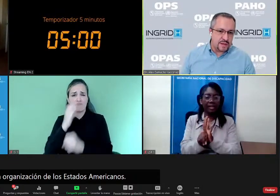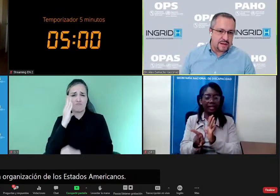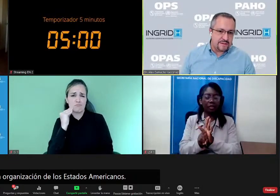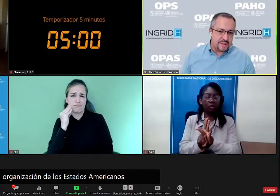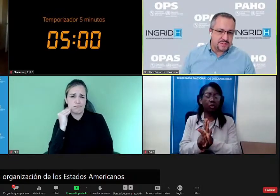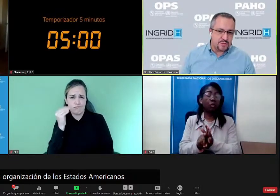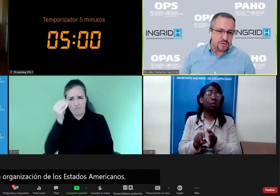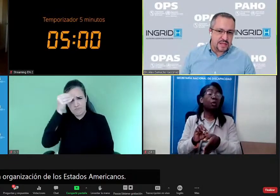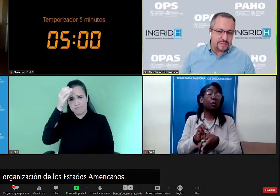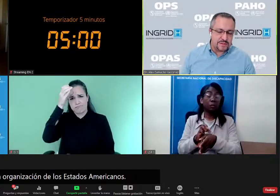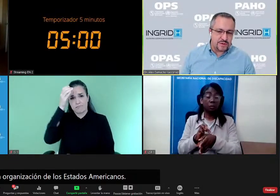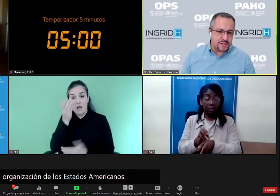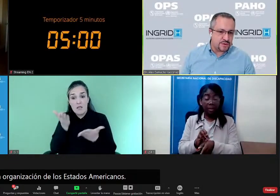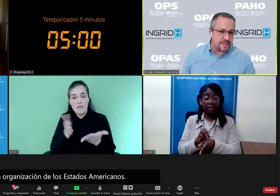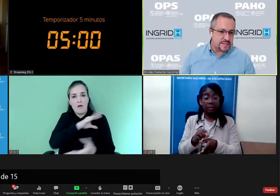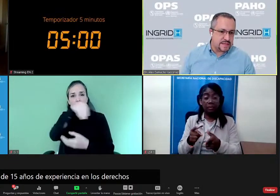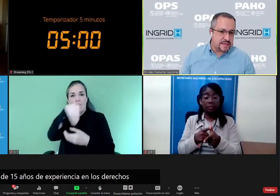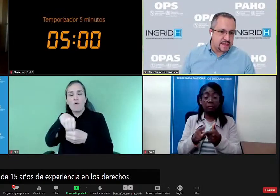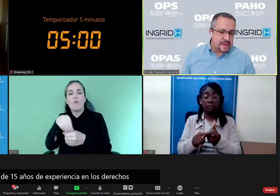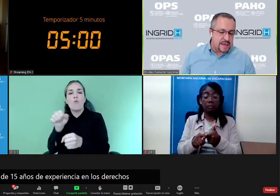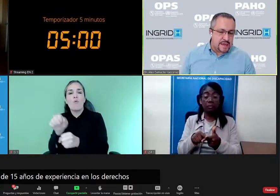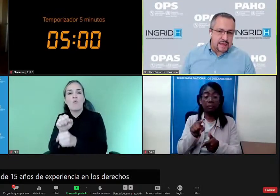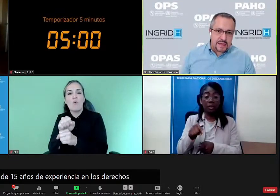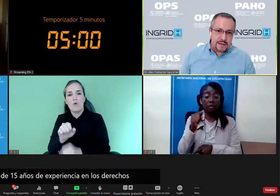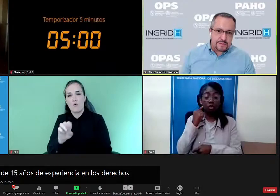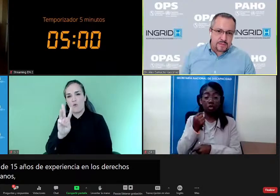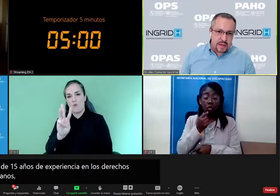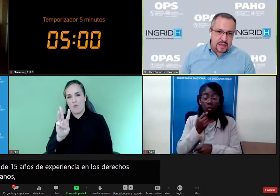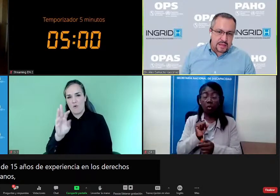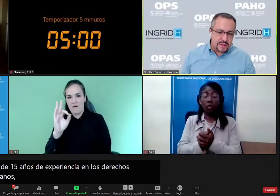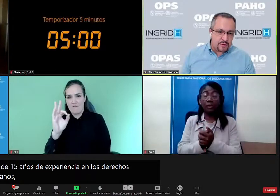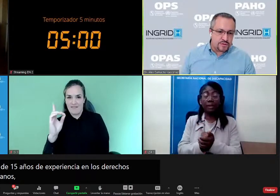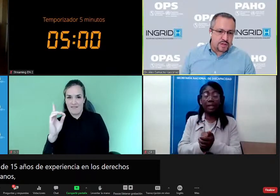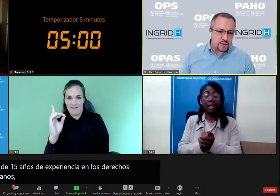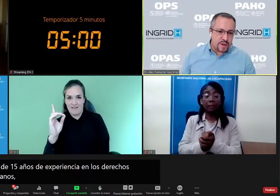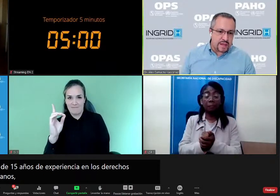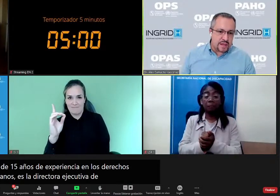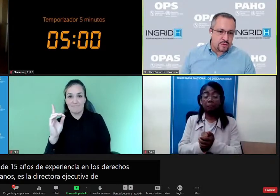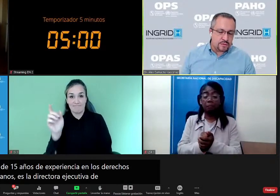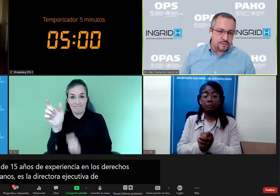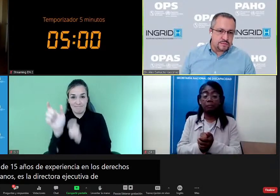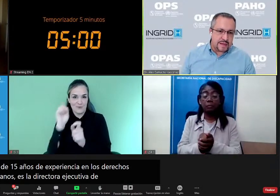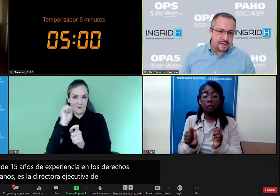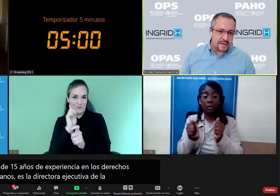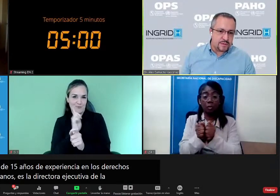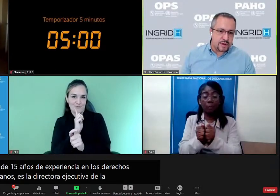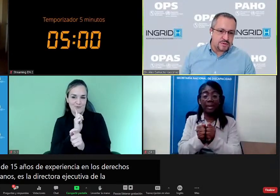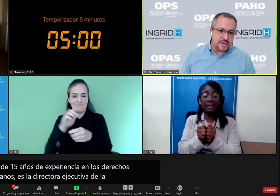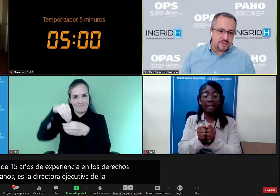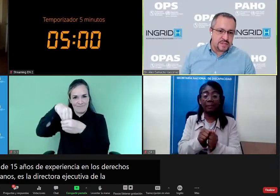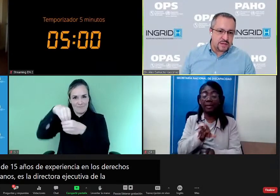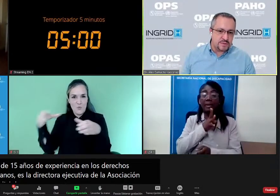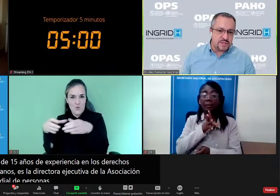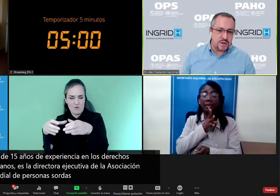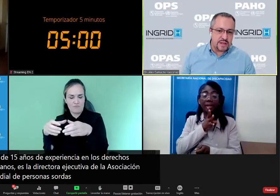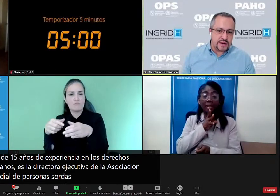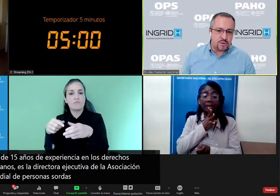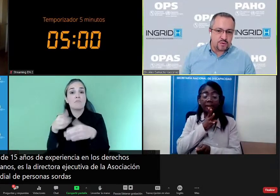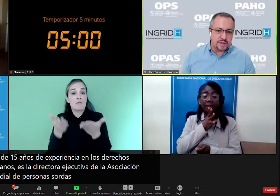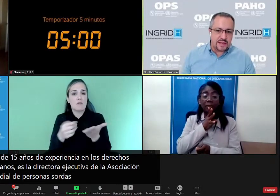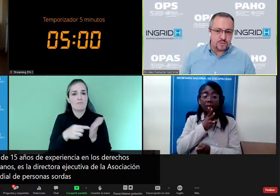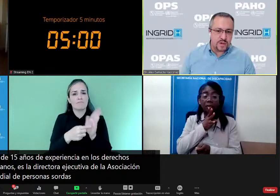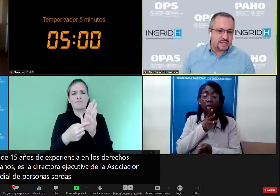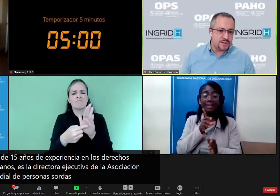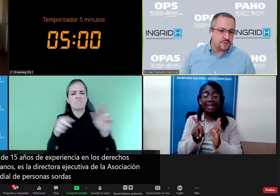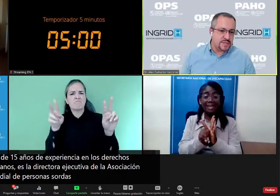field of human rights he's currently the executive director of the deaf people association and she is here with us today